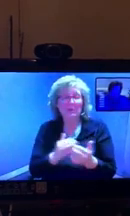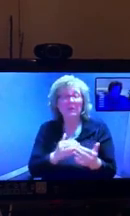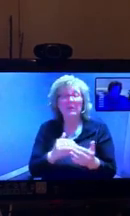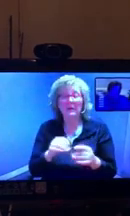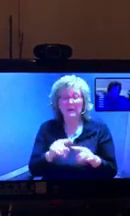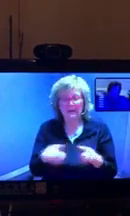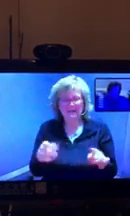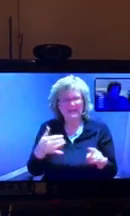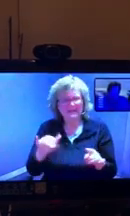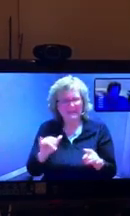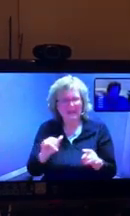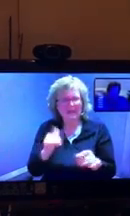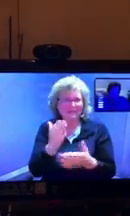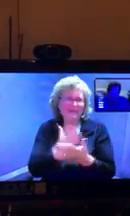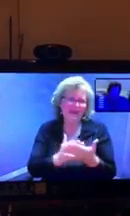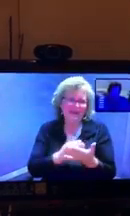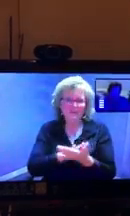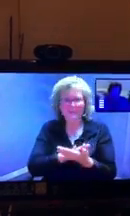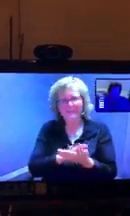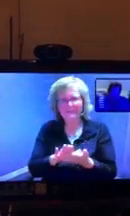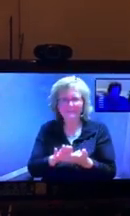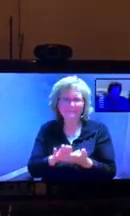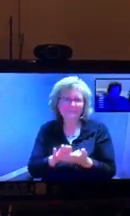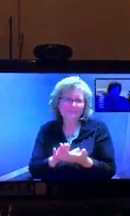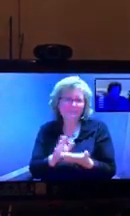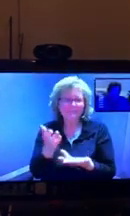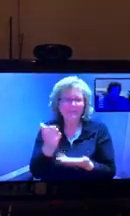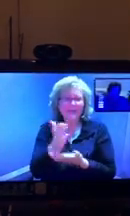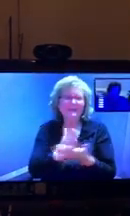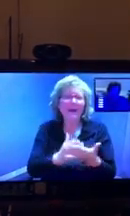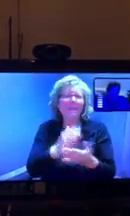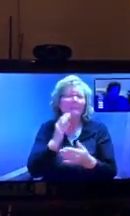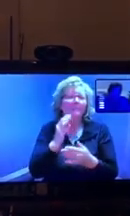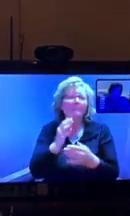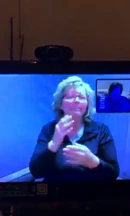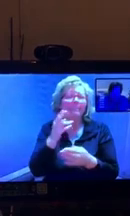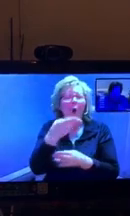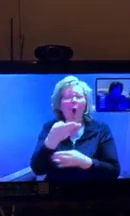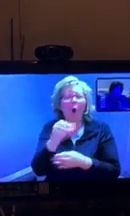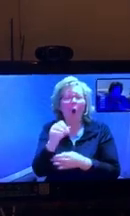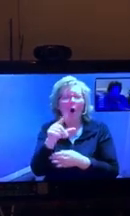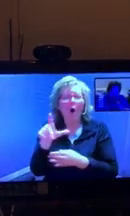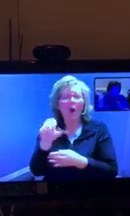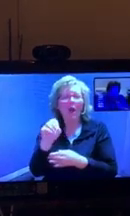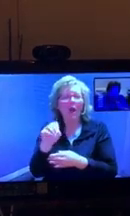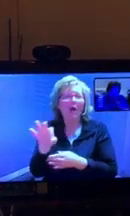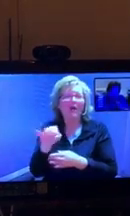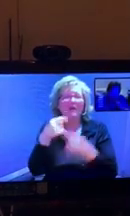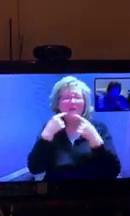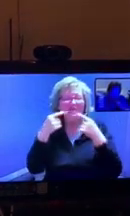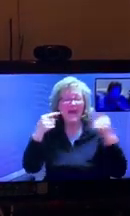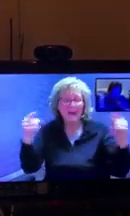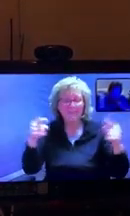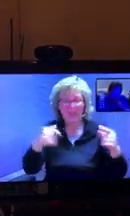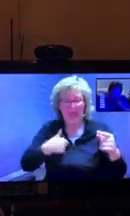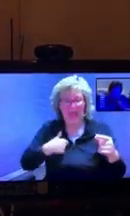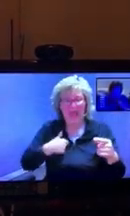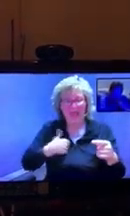but it's nice to be in some Hall of Fame, besides my own mind. And I loved coaching athletics. I was a football coach, by the way. I loved